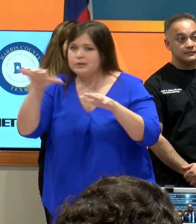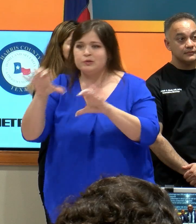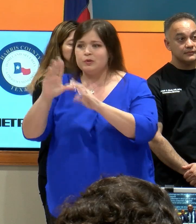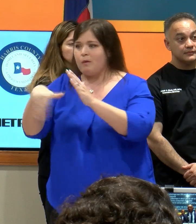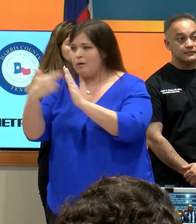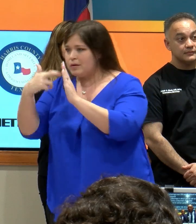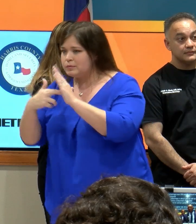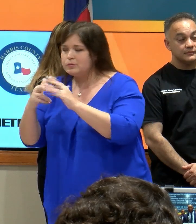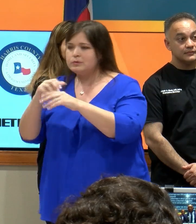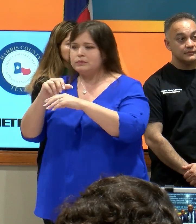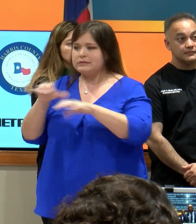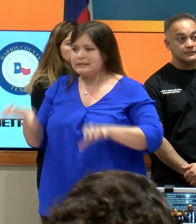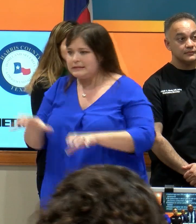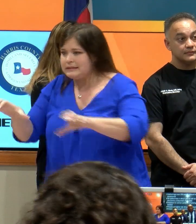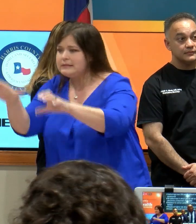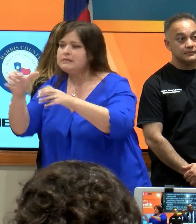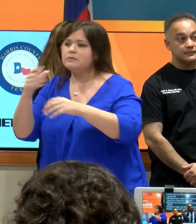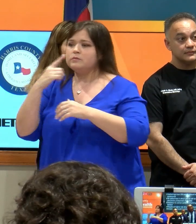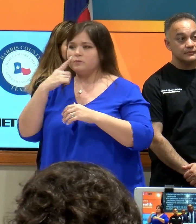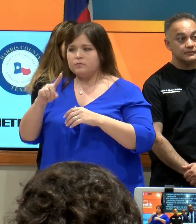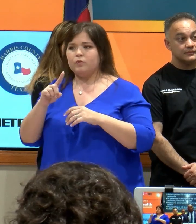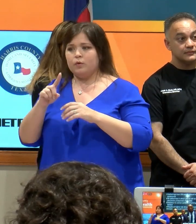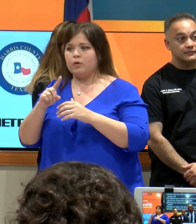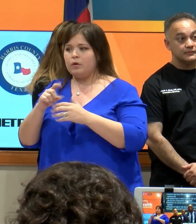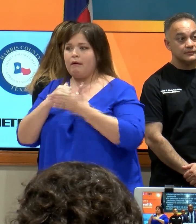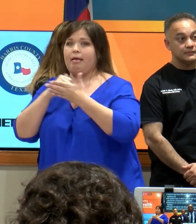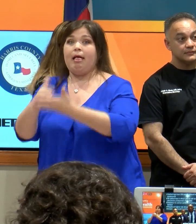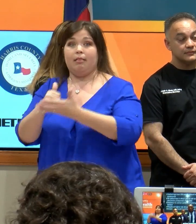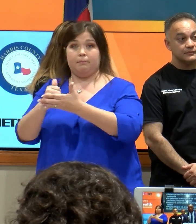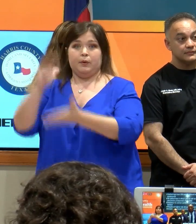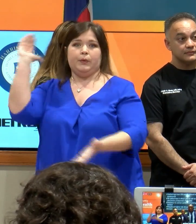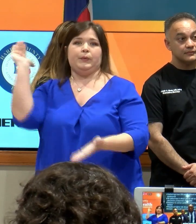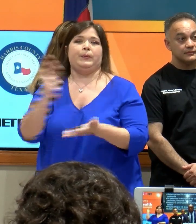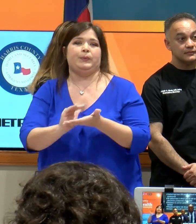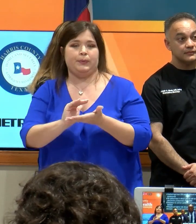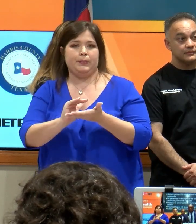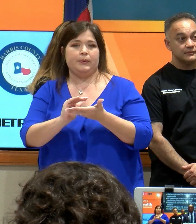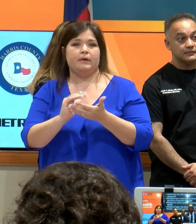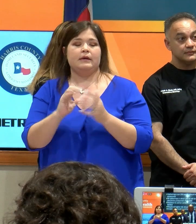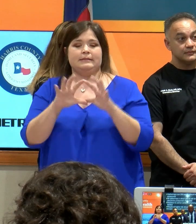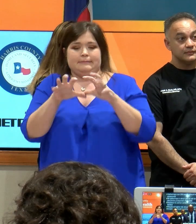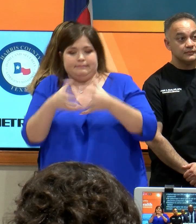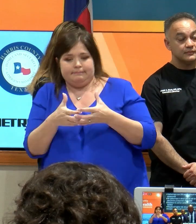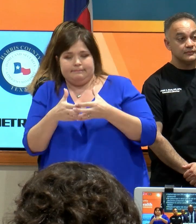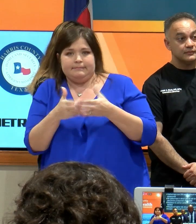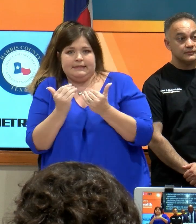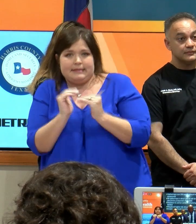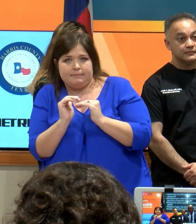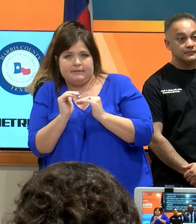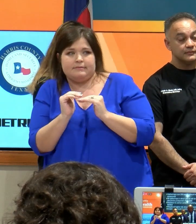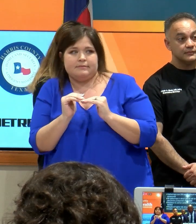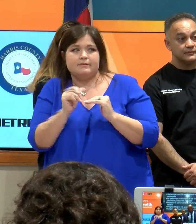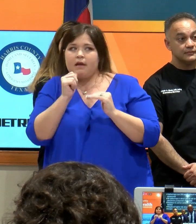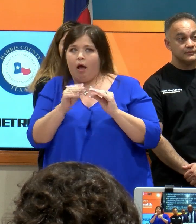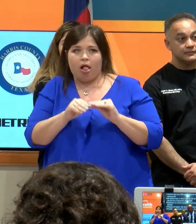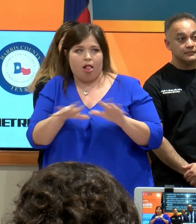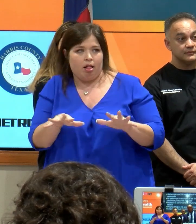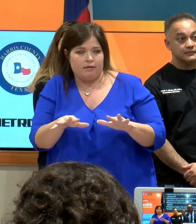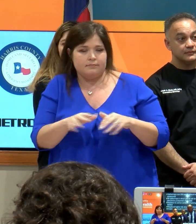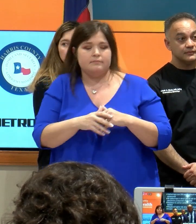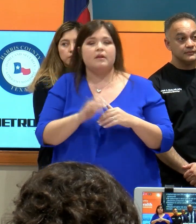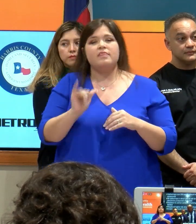and practical and that will be impactful to contain and mitigate. And that's what we all are